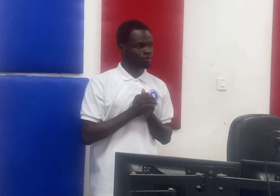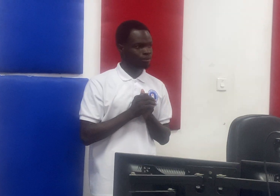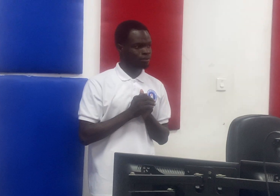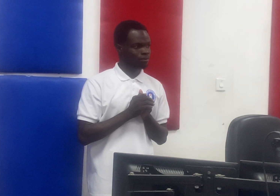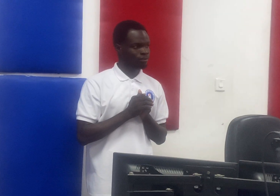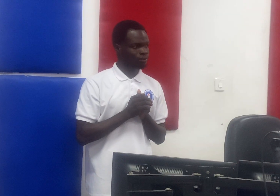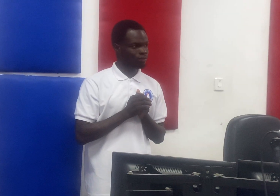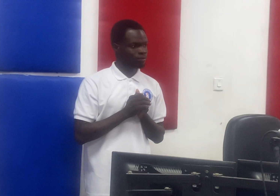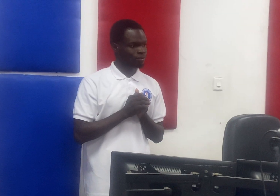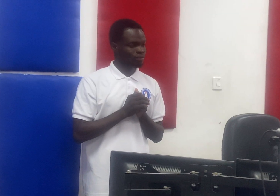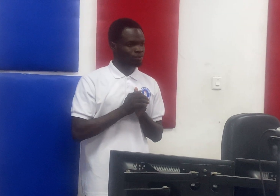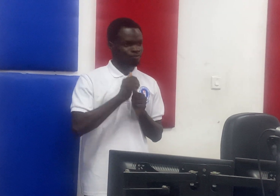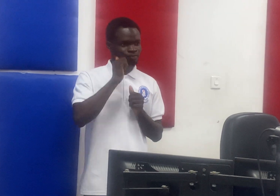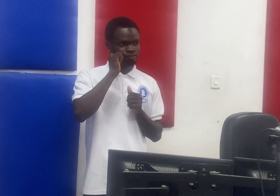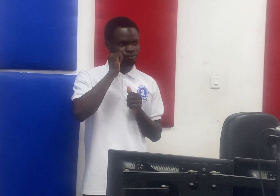Mrs. Chunifor.